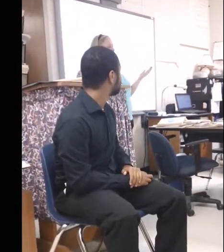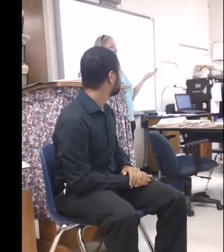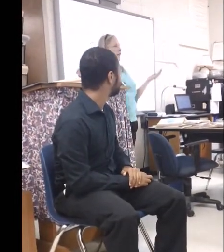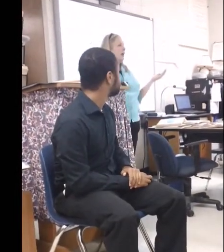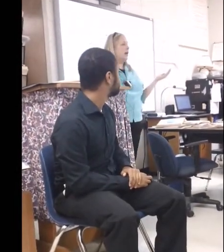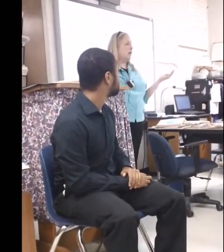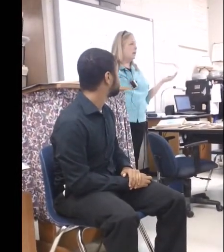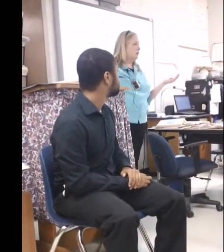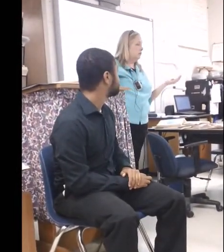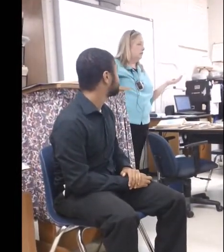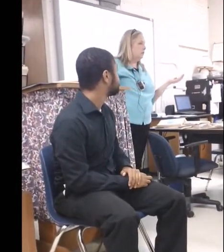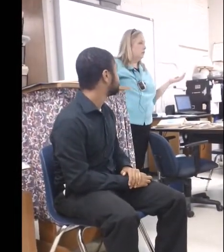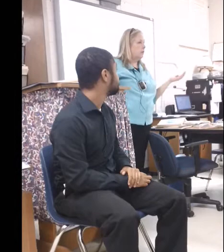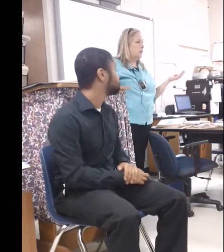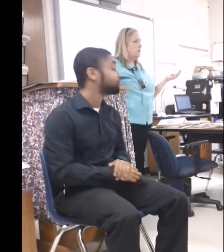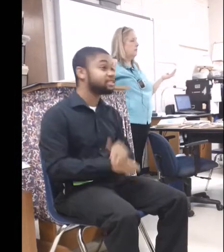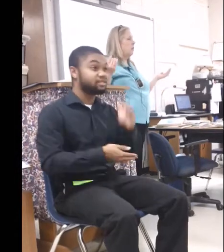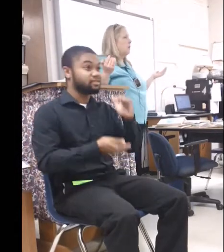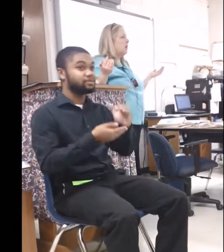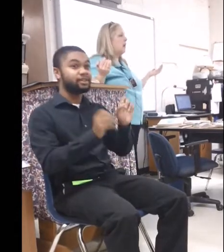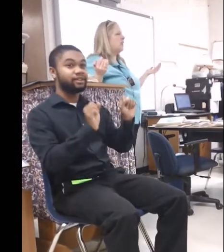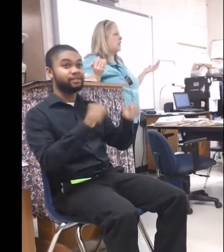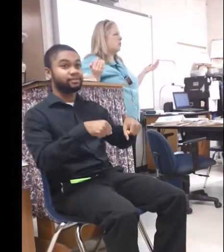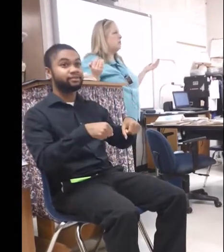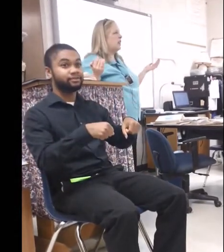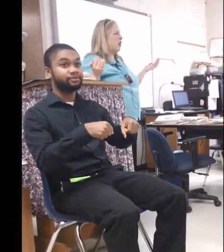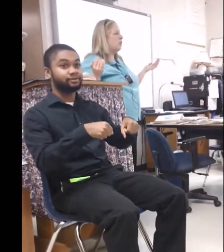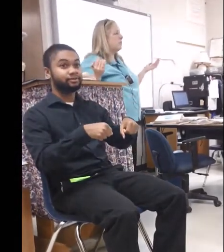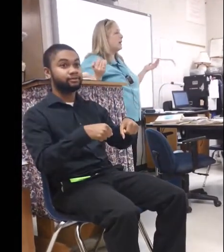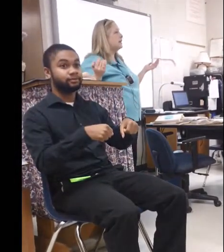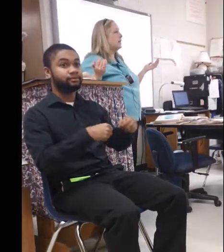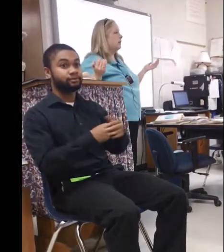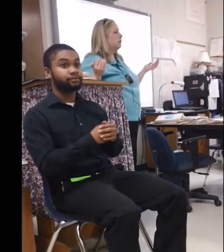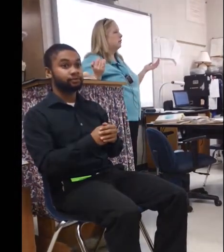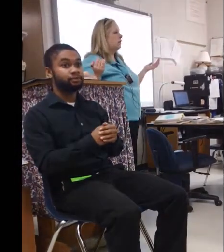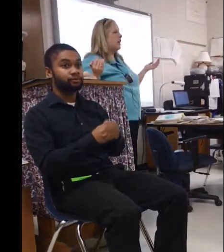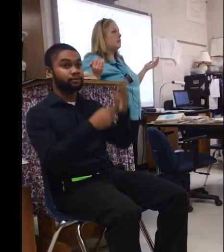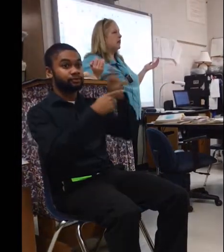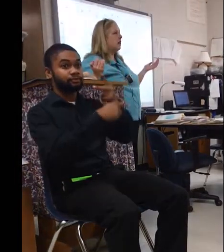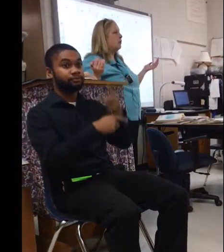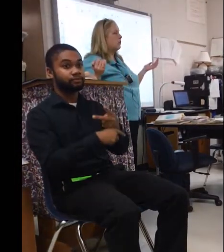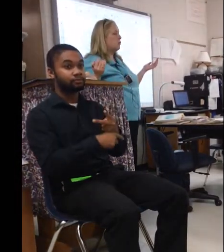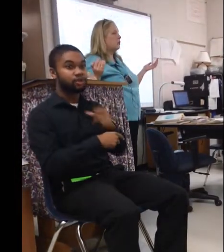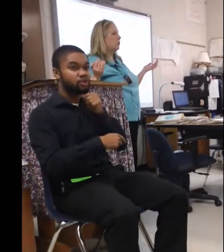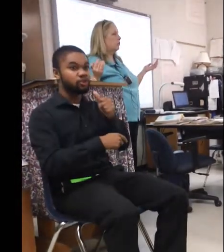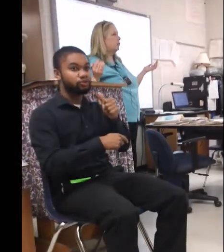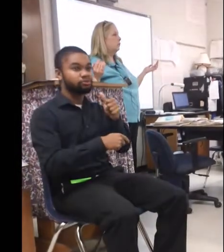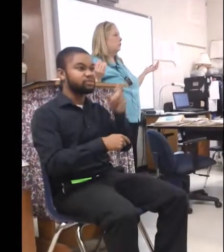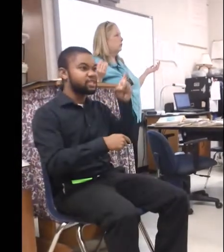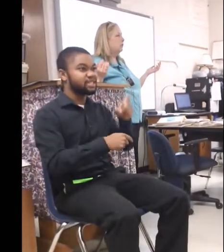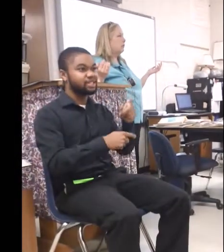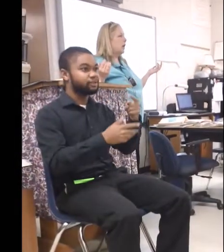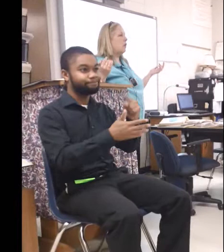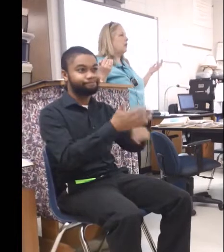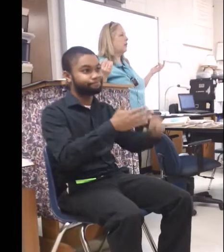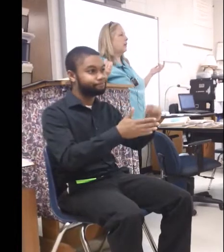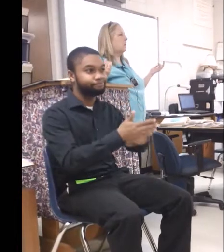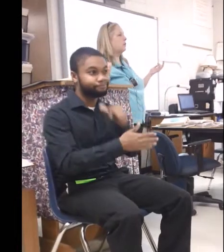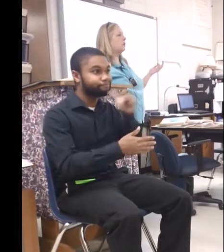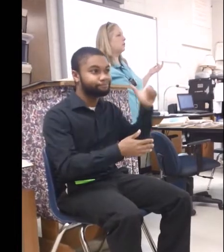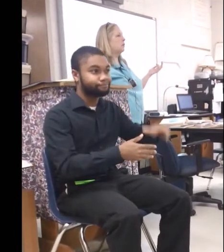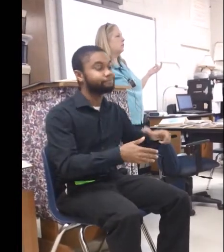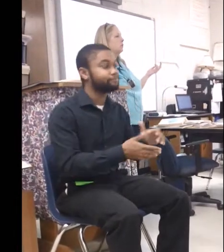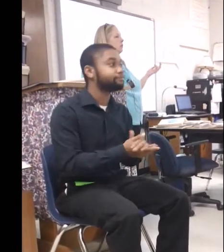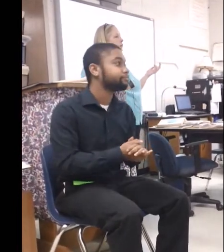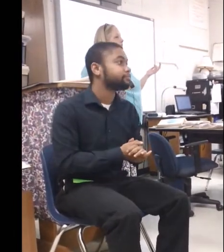have simplified that. But that's gonna be long and messy, and big numbers. I don't like big